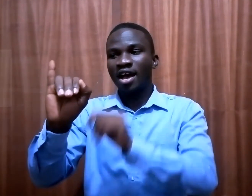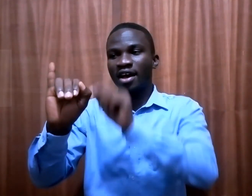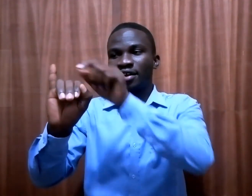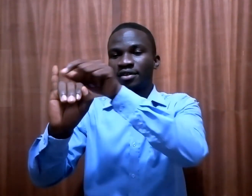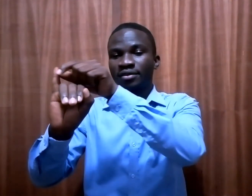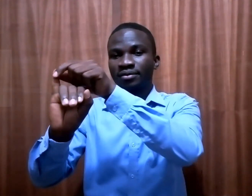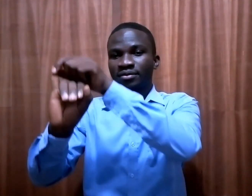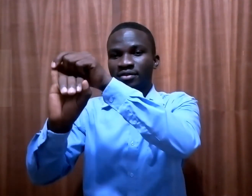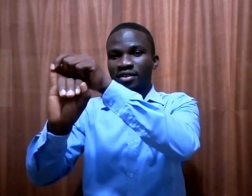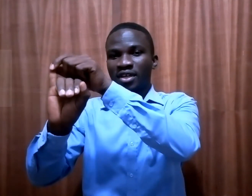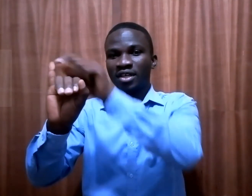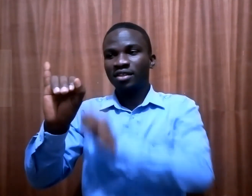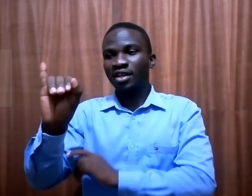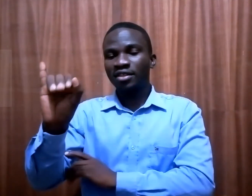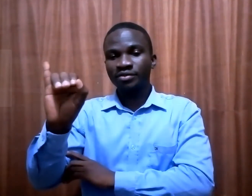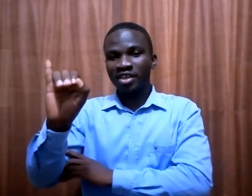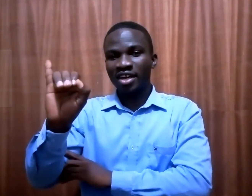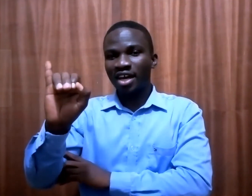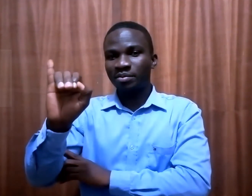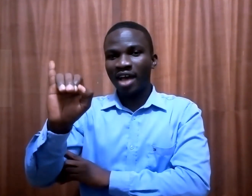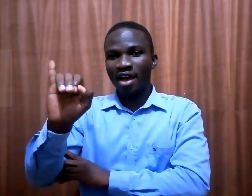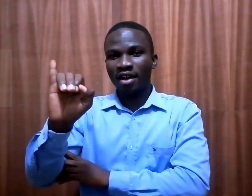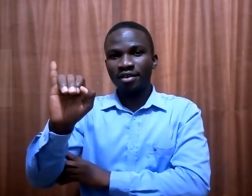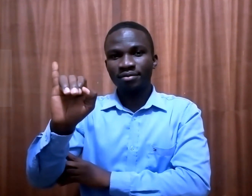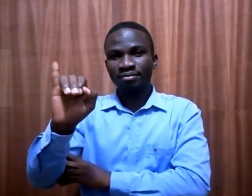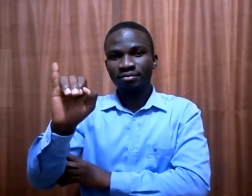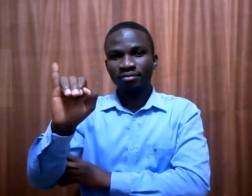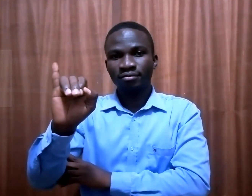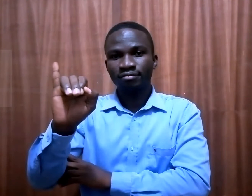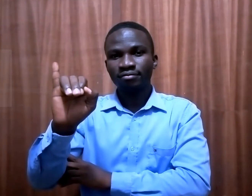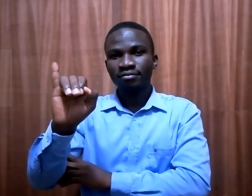I. The little finger up. I.